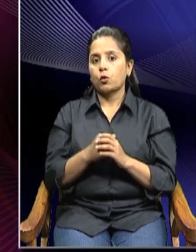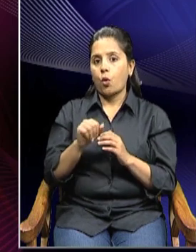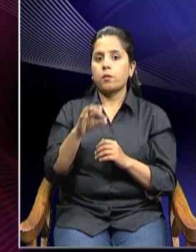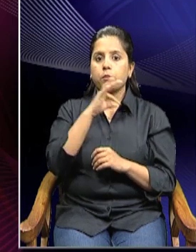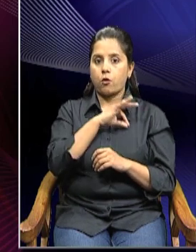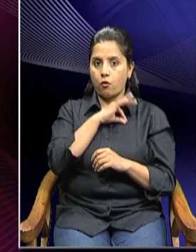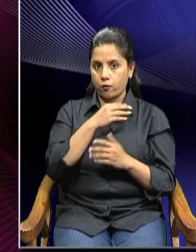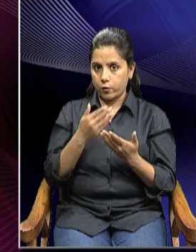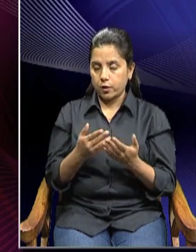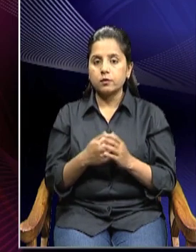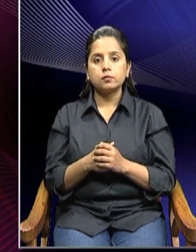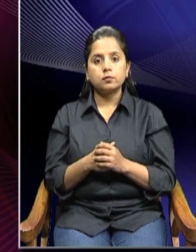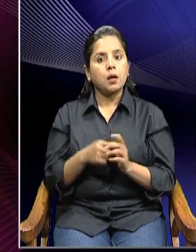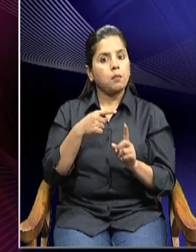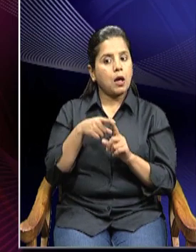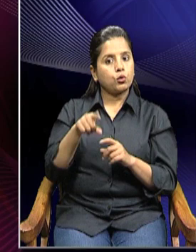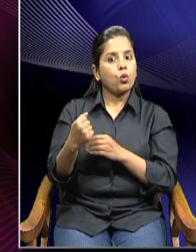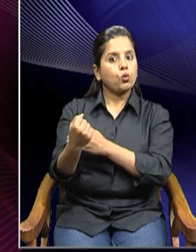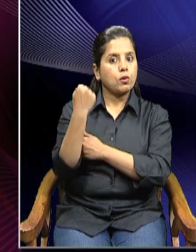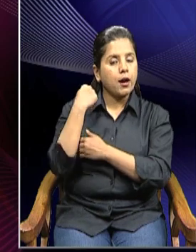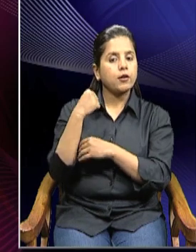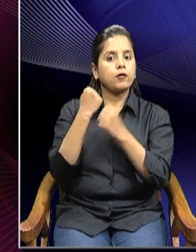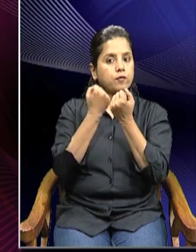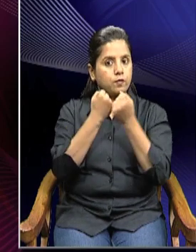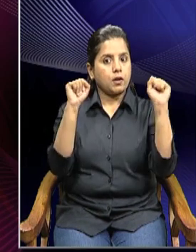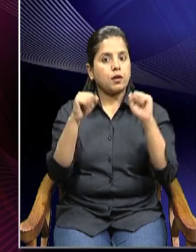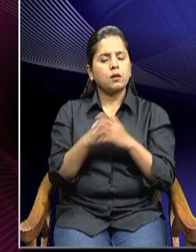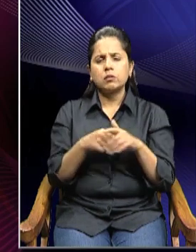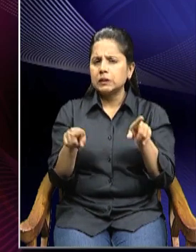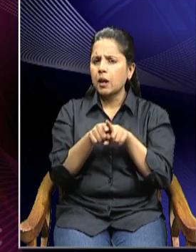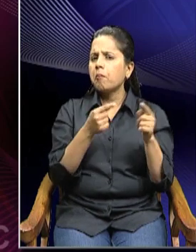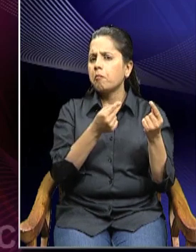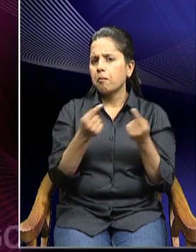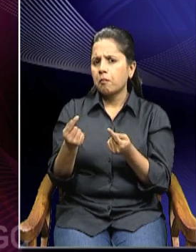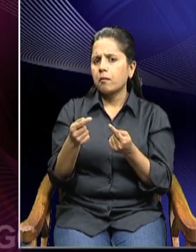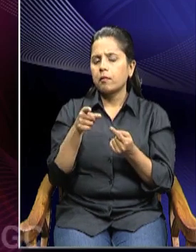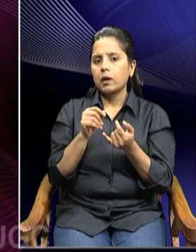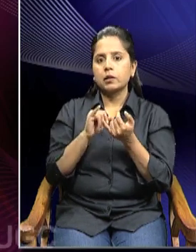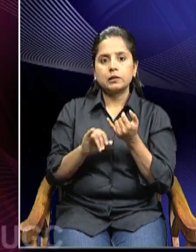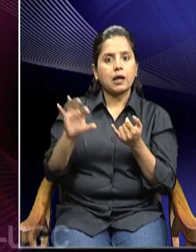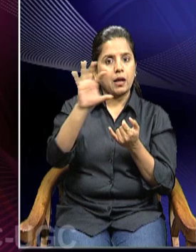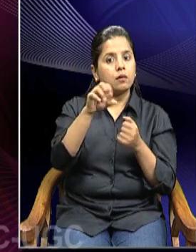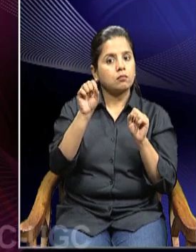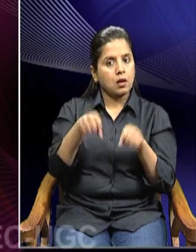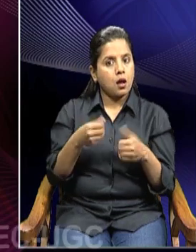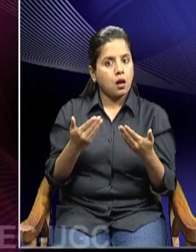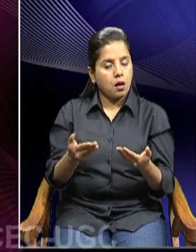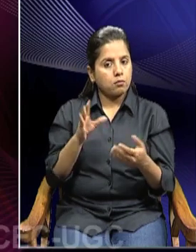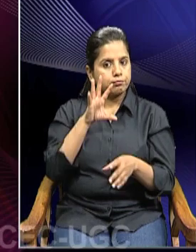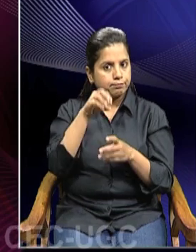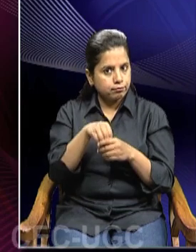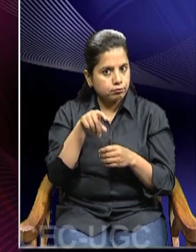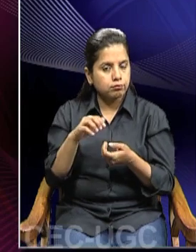profit as well as their rights and freedoms. Similarly, the states can also engage